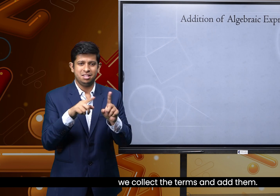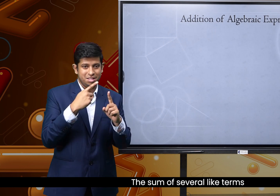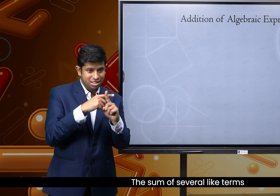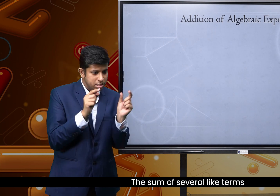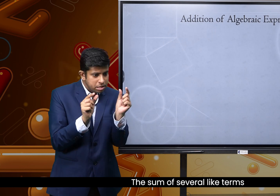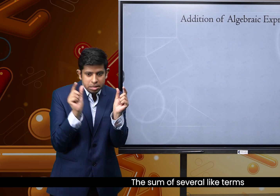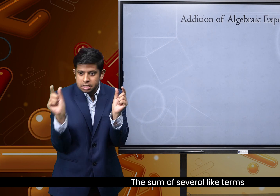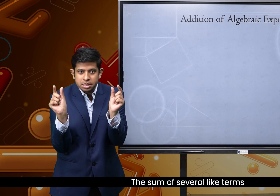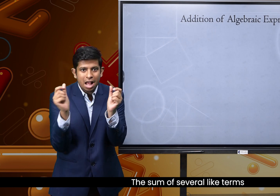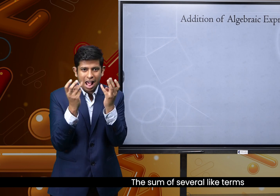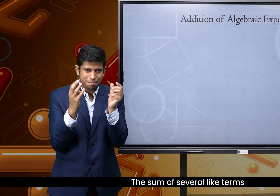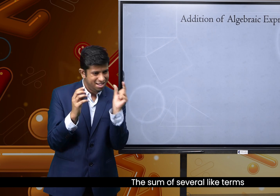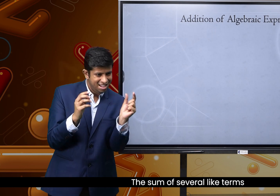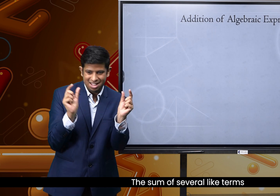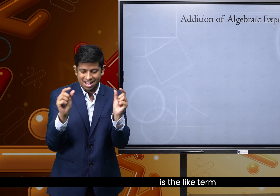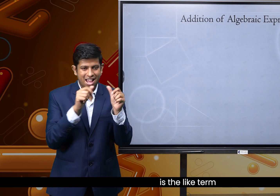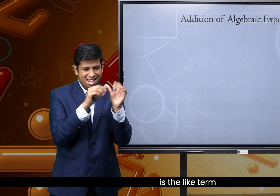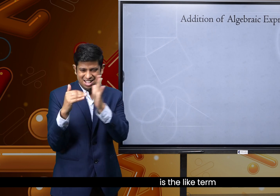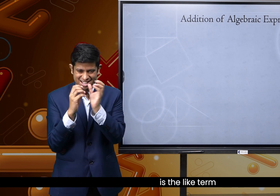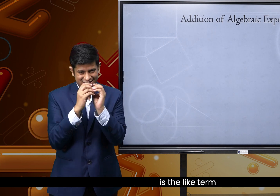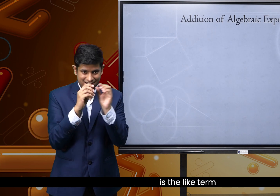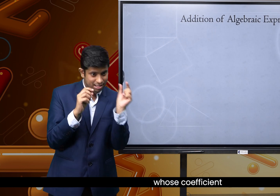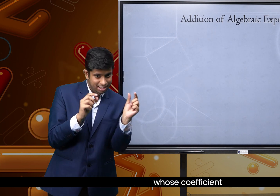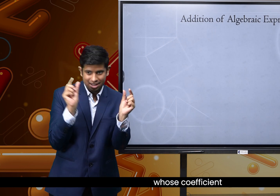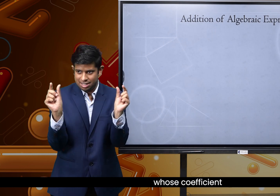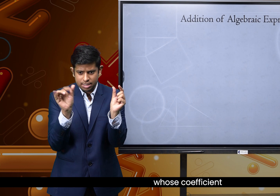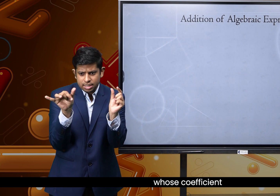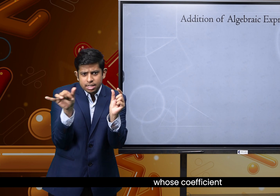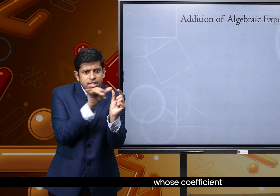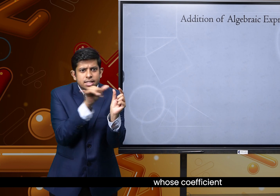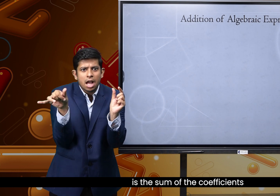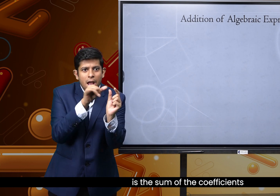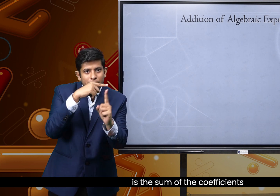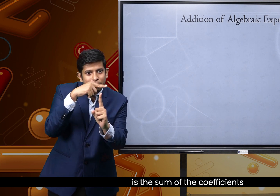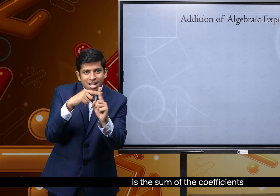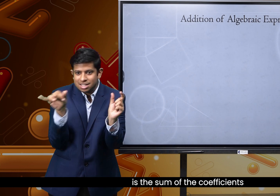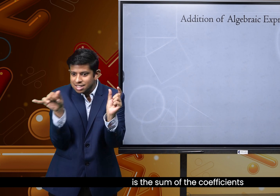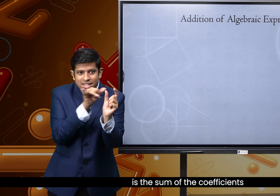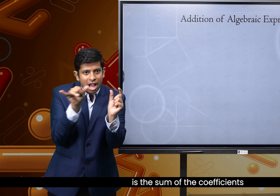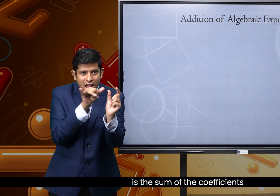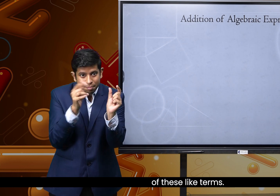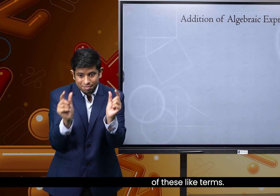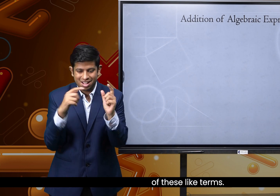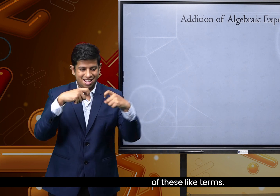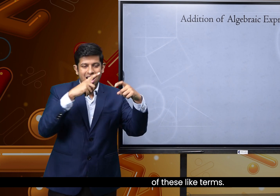The sum of several like terms is the like term whose coefficient is the sum of the coefficient of these like